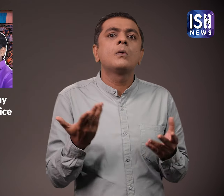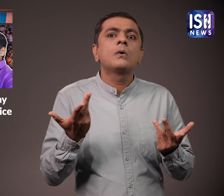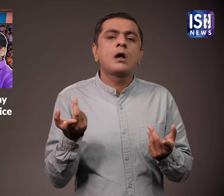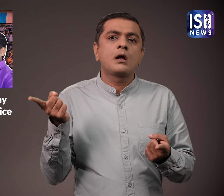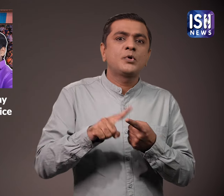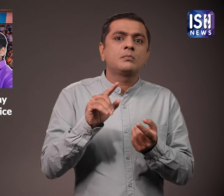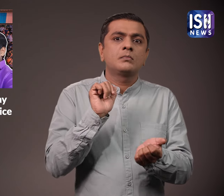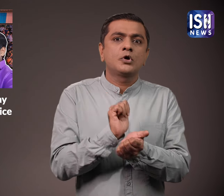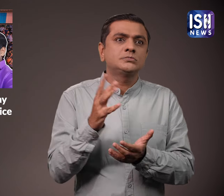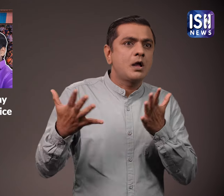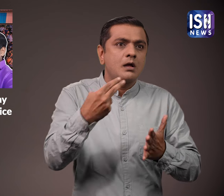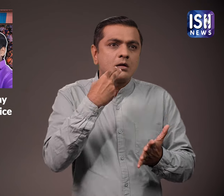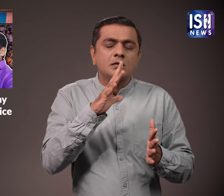The police shot Akshay in self-defense.